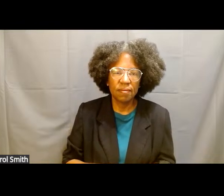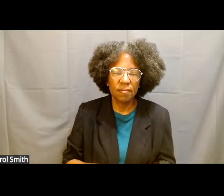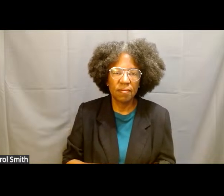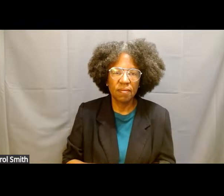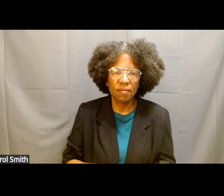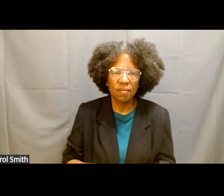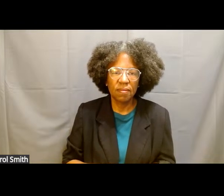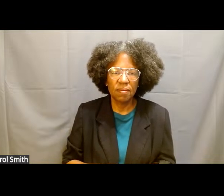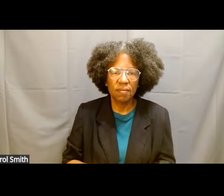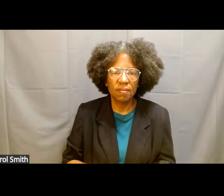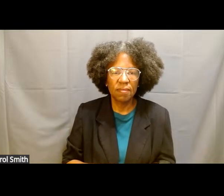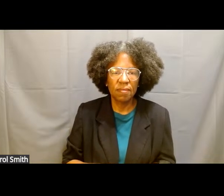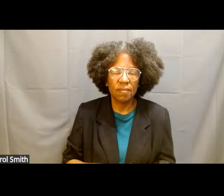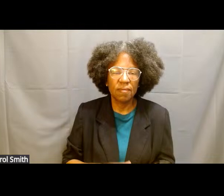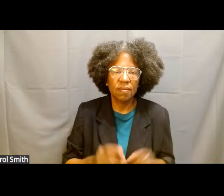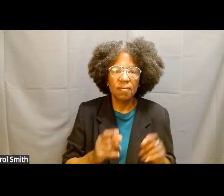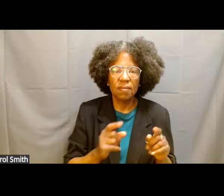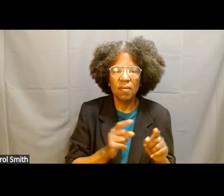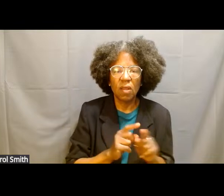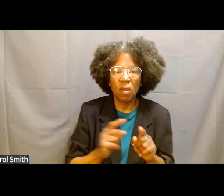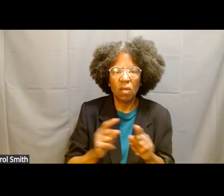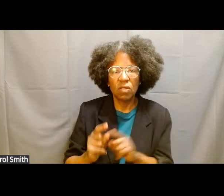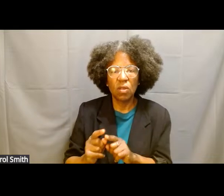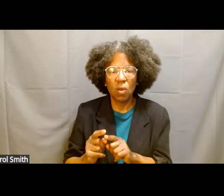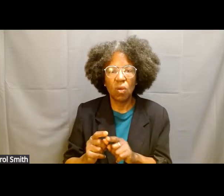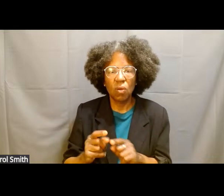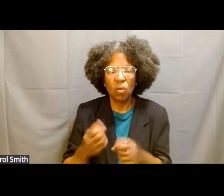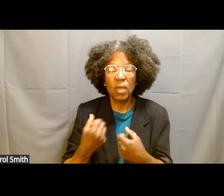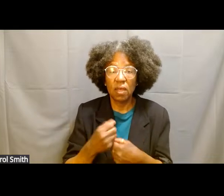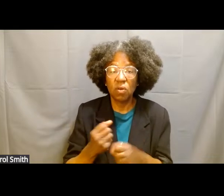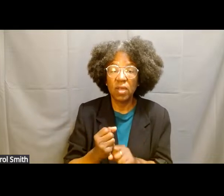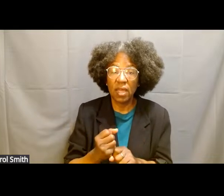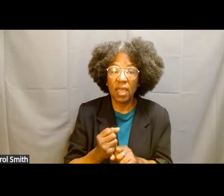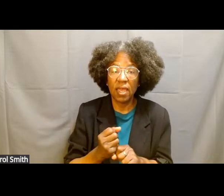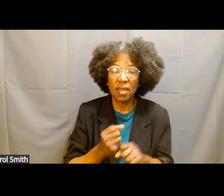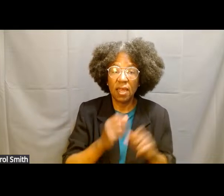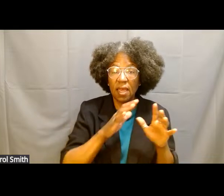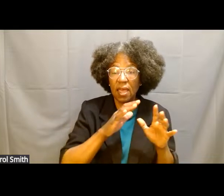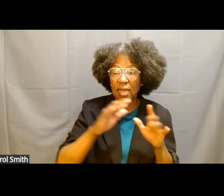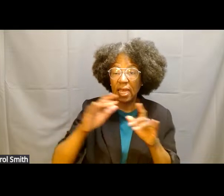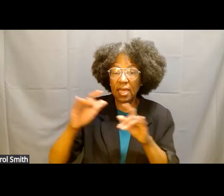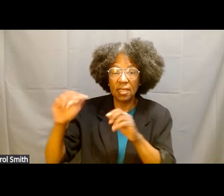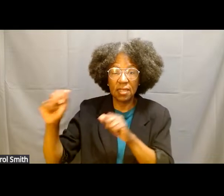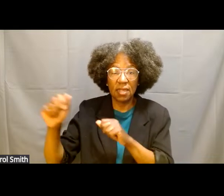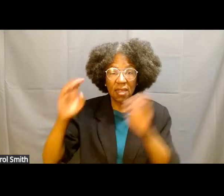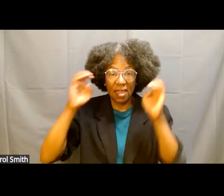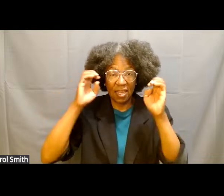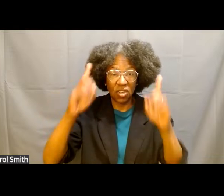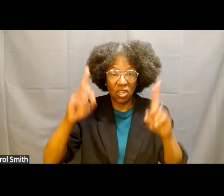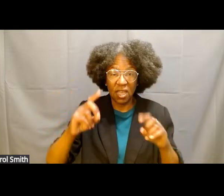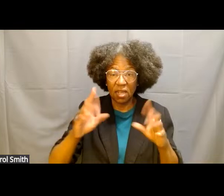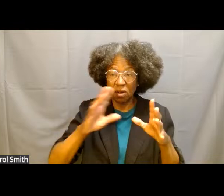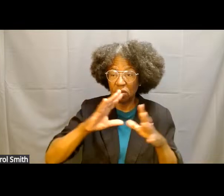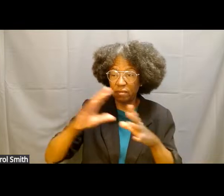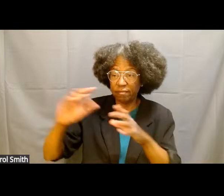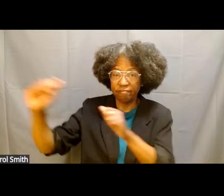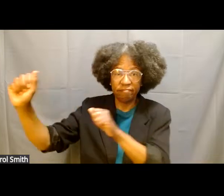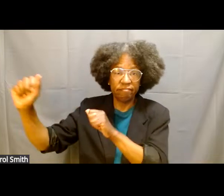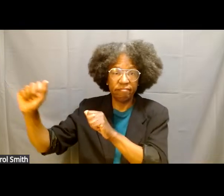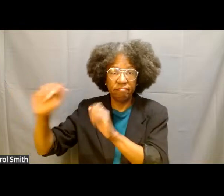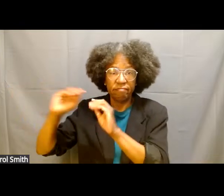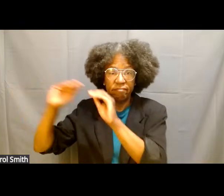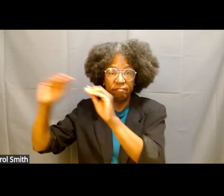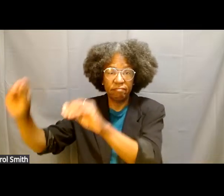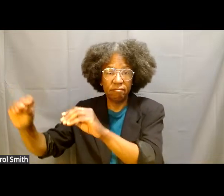This can also create an exodus of educators, which is really sad, because